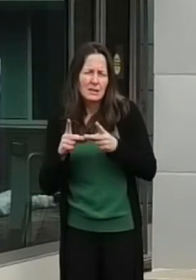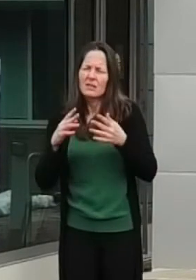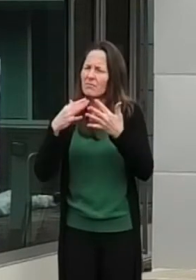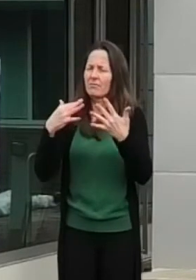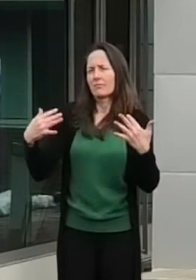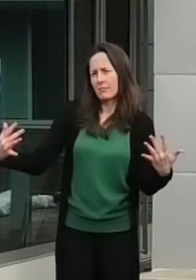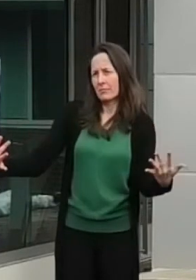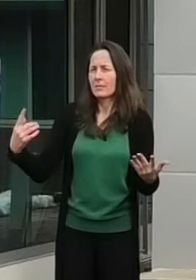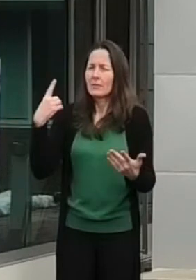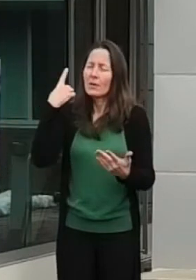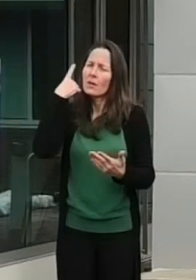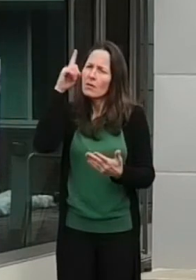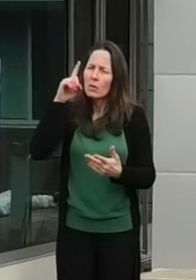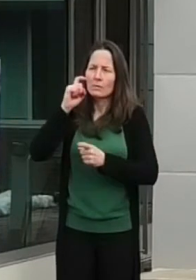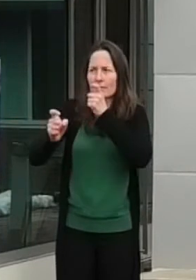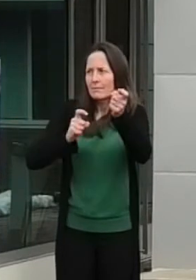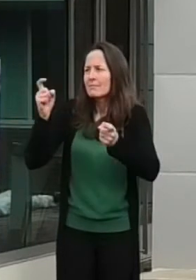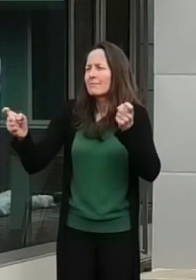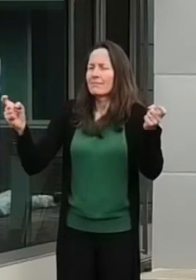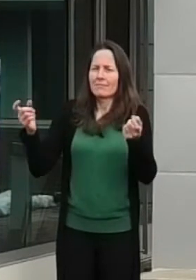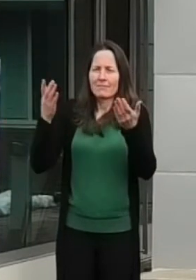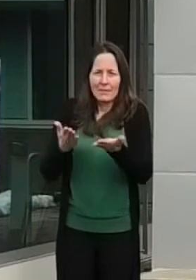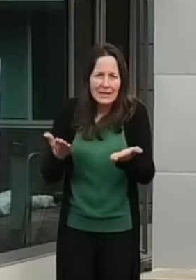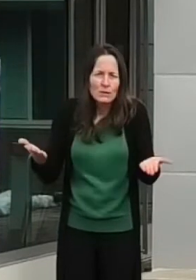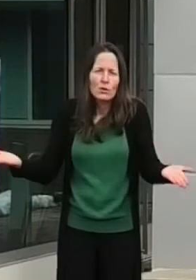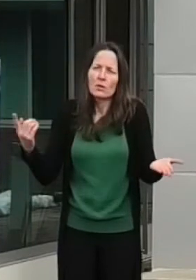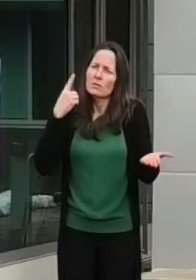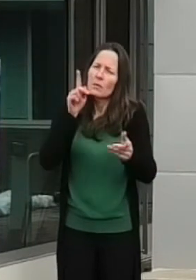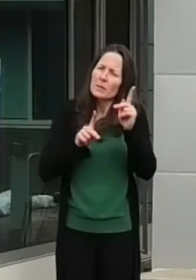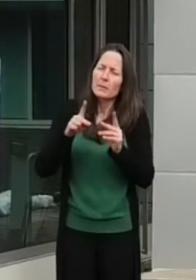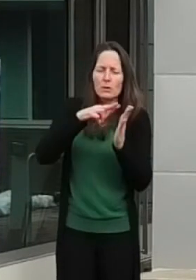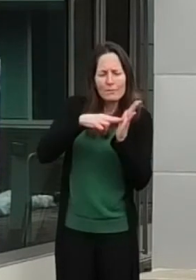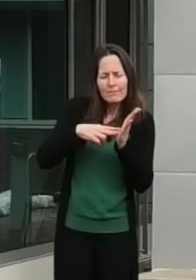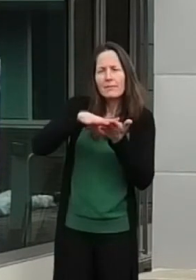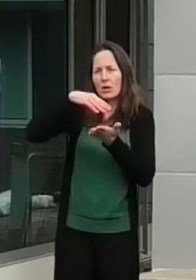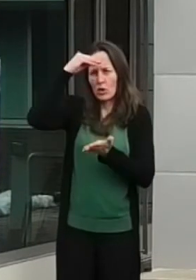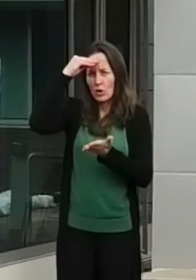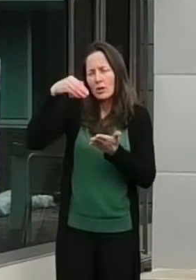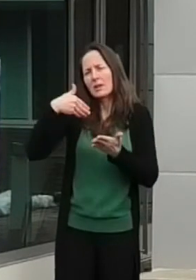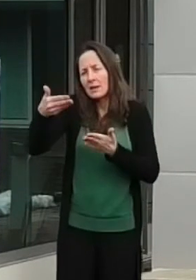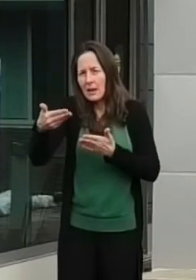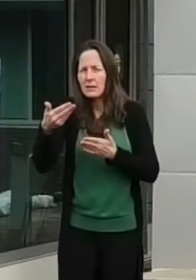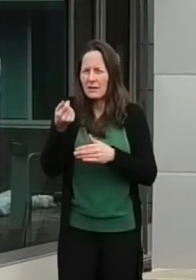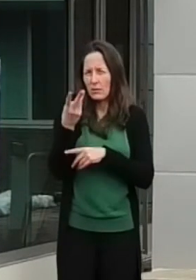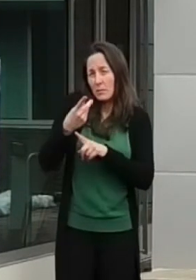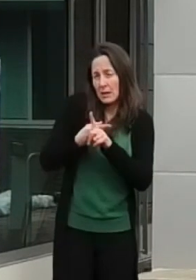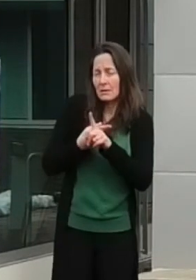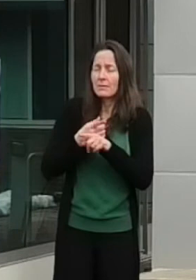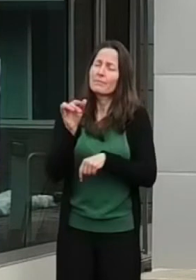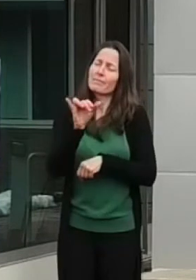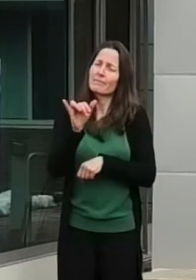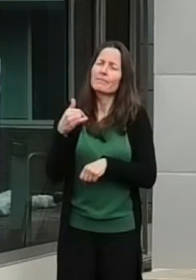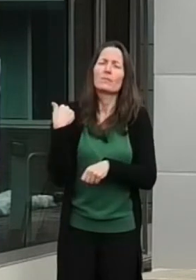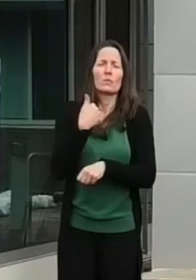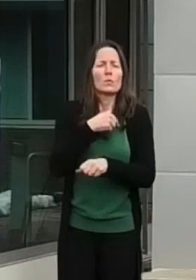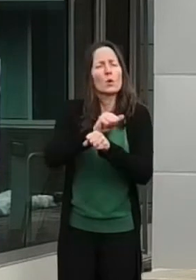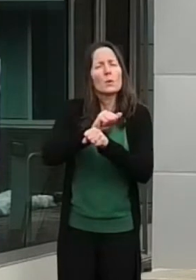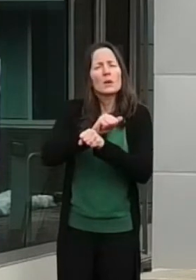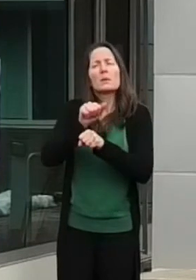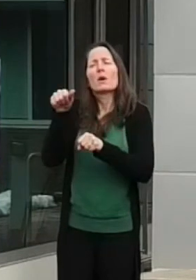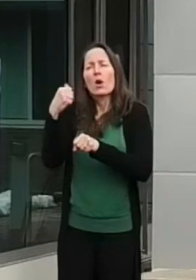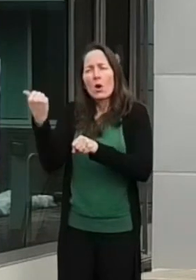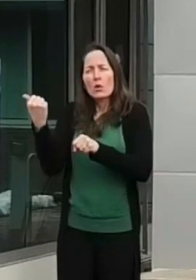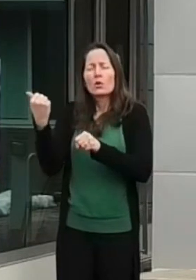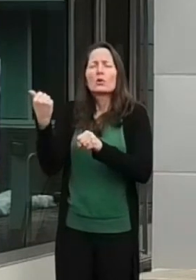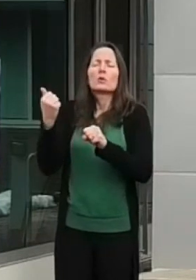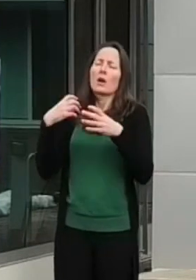effectively distribute our materials over the next few months. We are also working with our community partners, including the Office of Public Information, Health